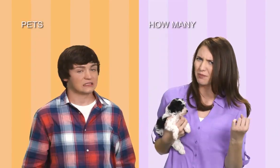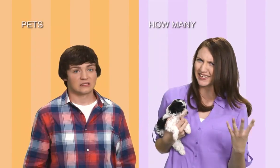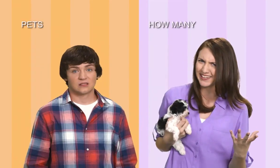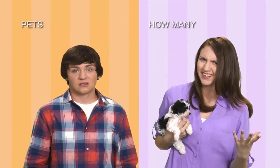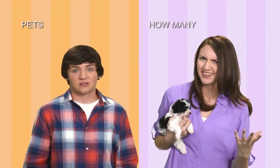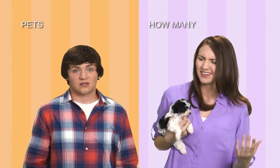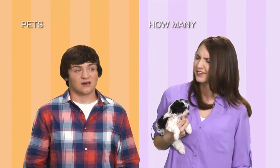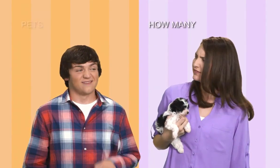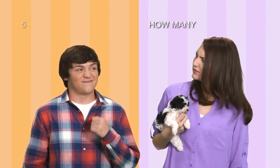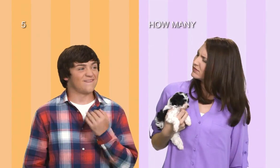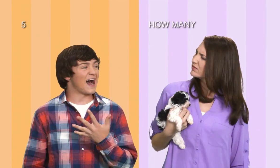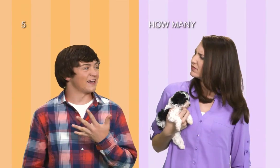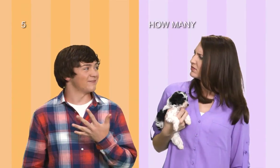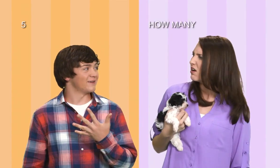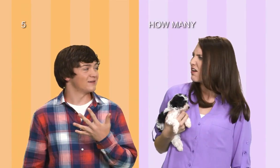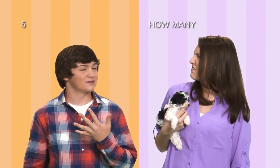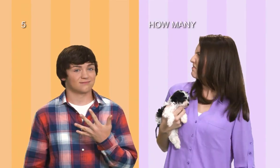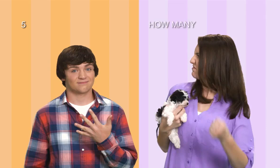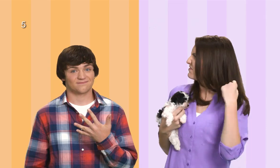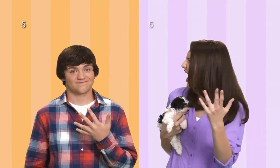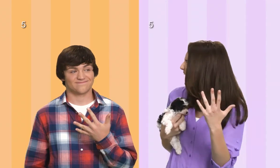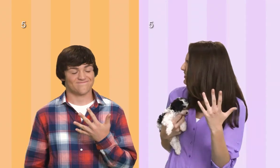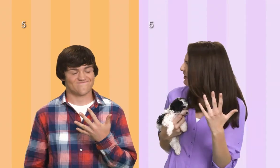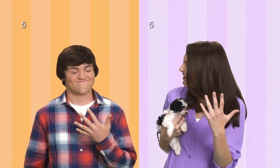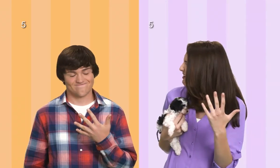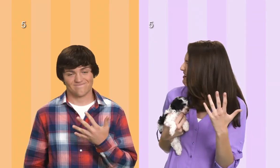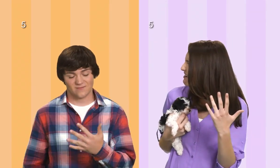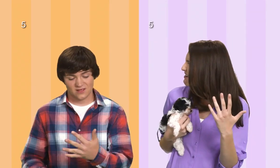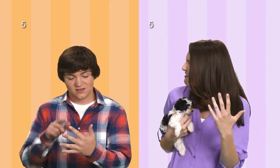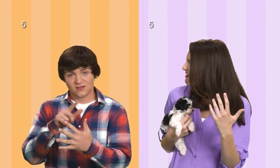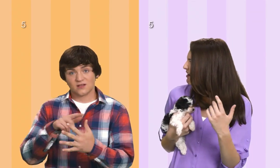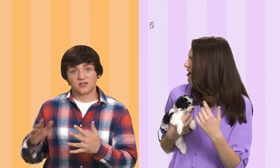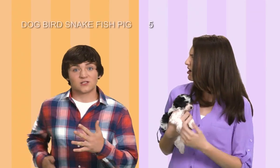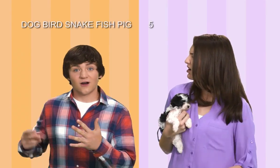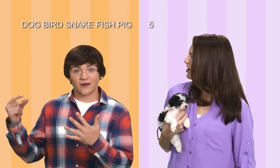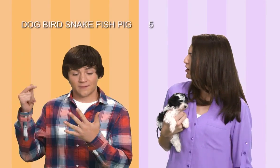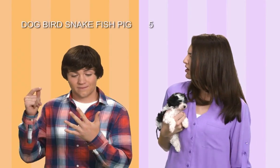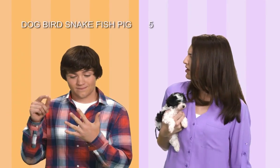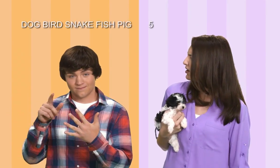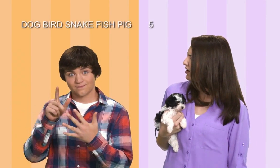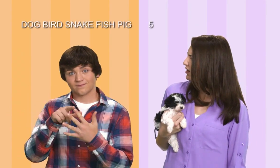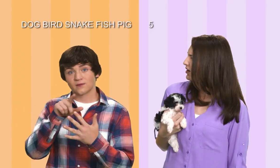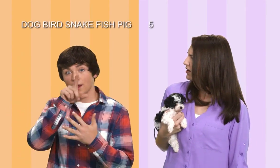many? 5. 5? Dog.